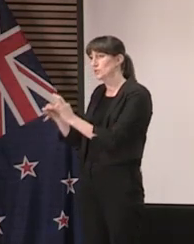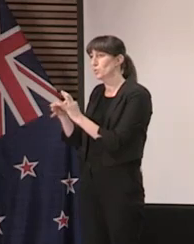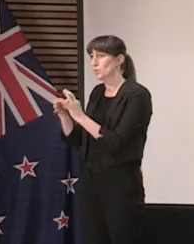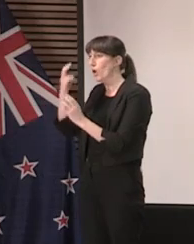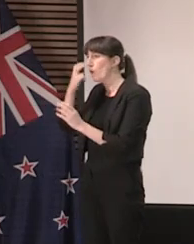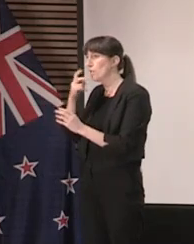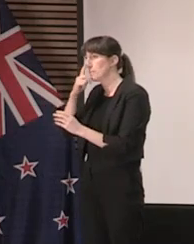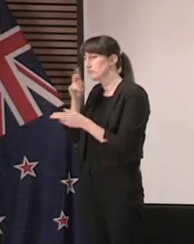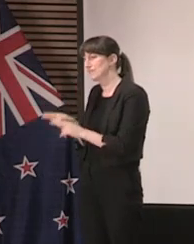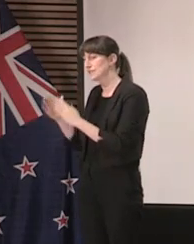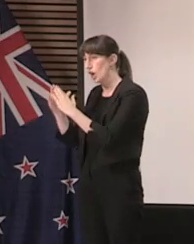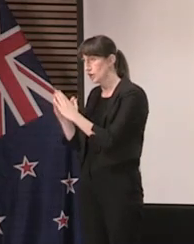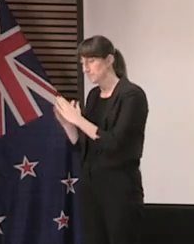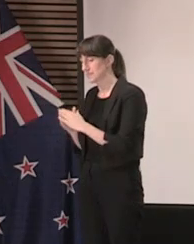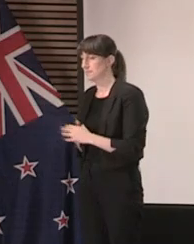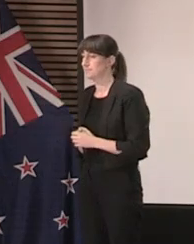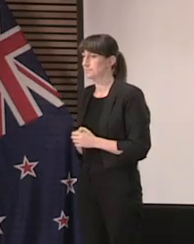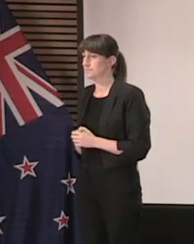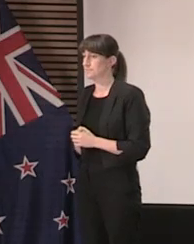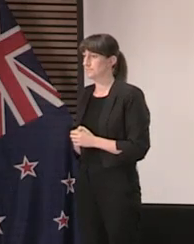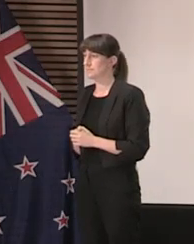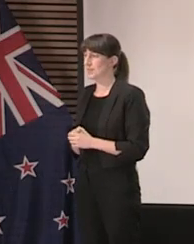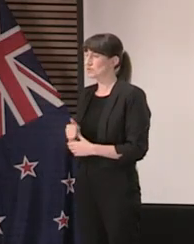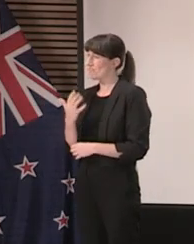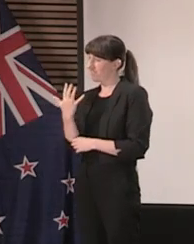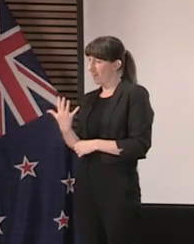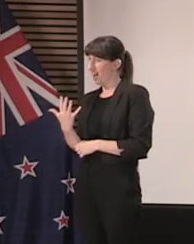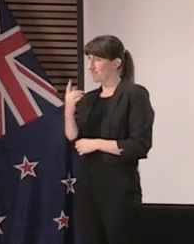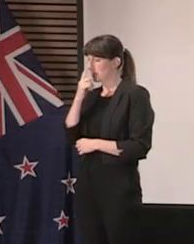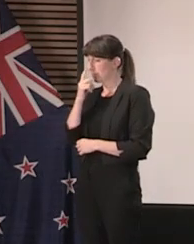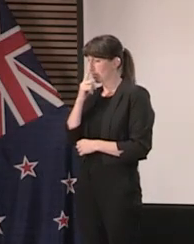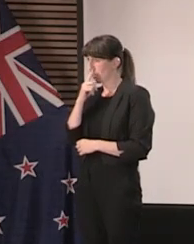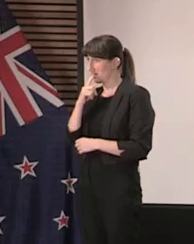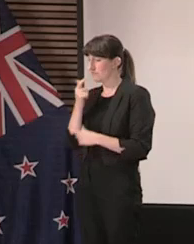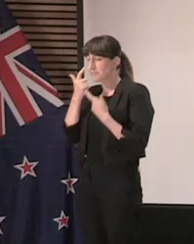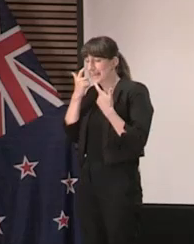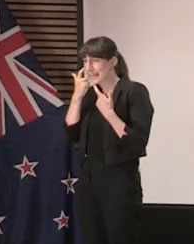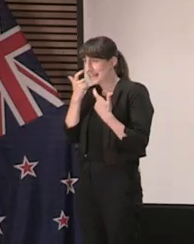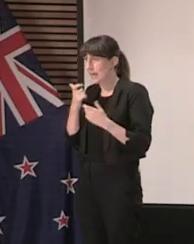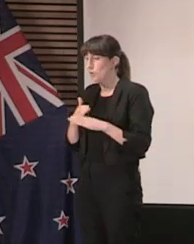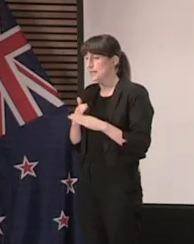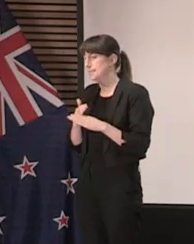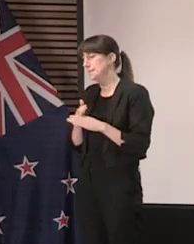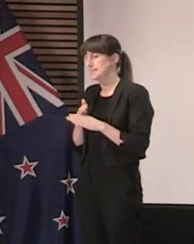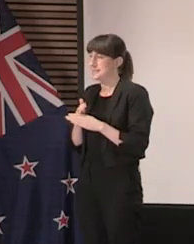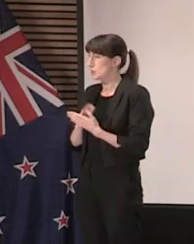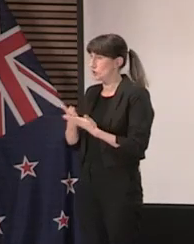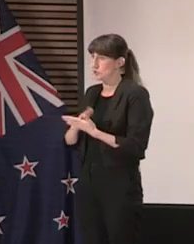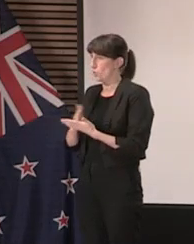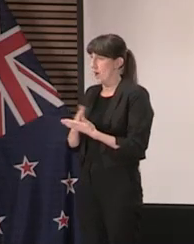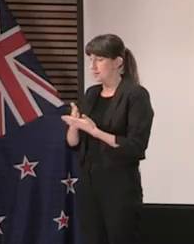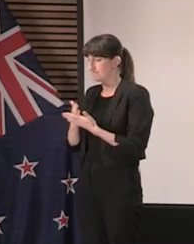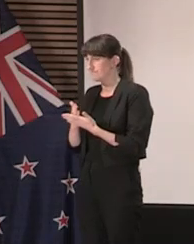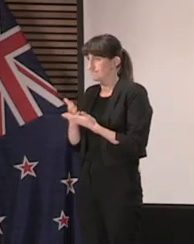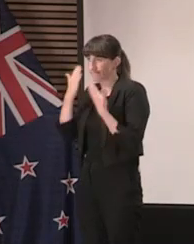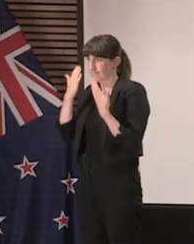there. In just 5 instances, it was not immediately clear and hasn't been worked out where the infection has come from. I think what all